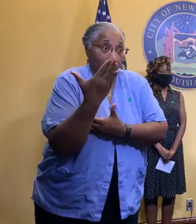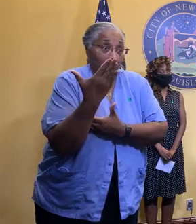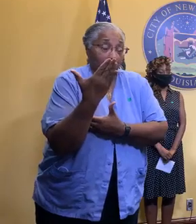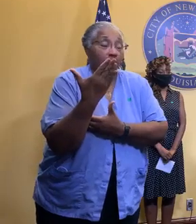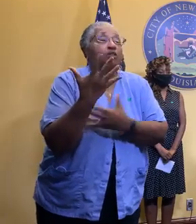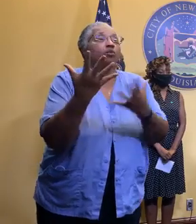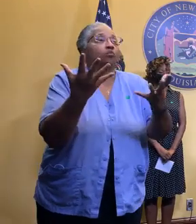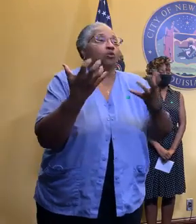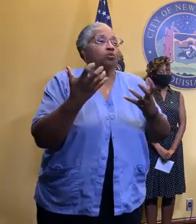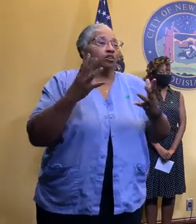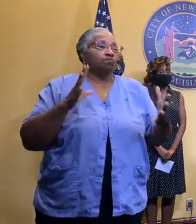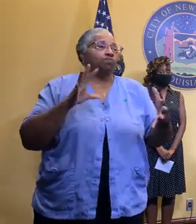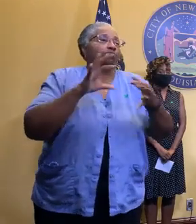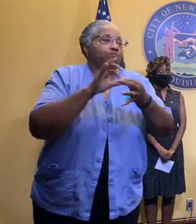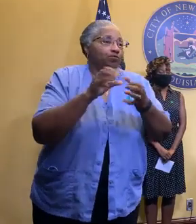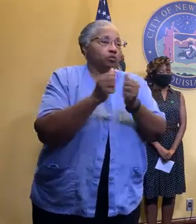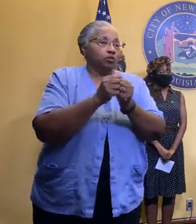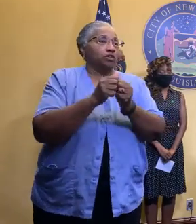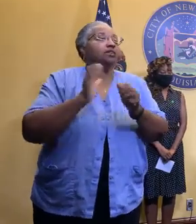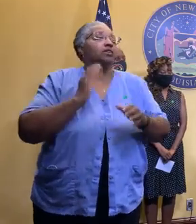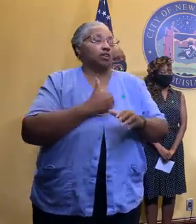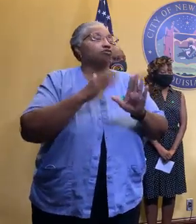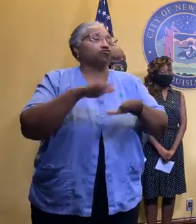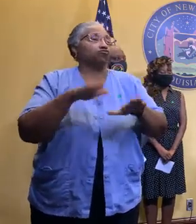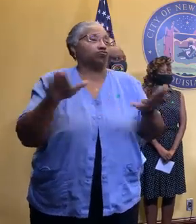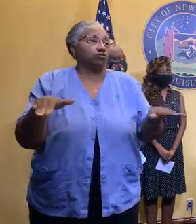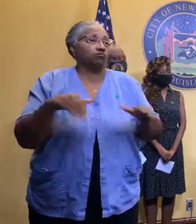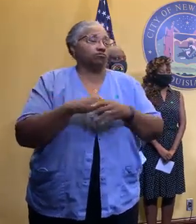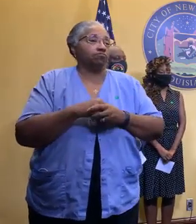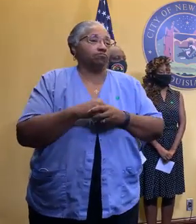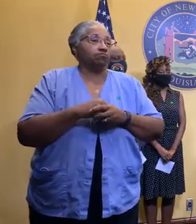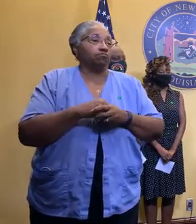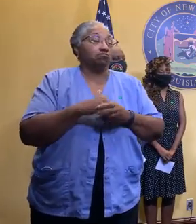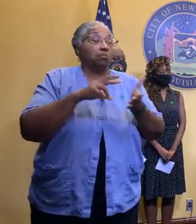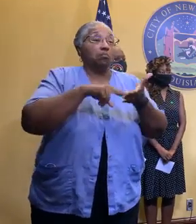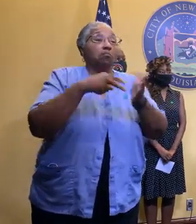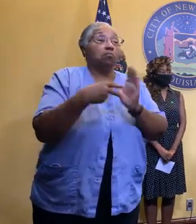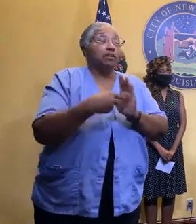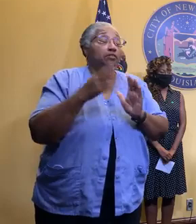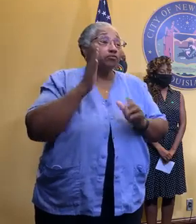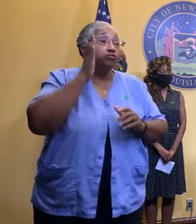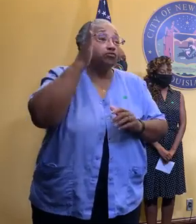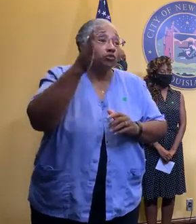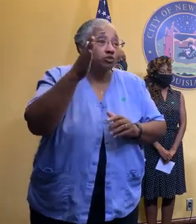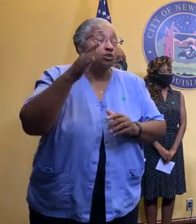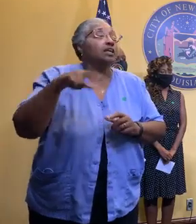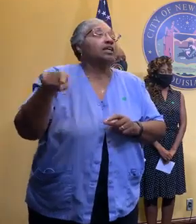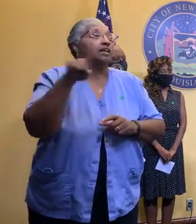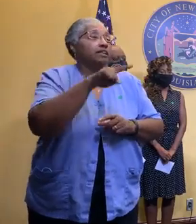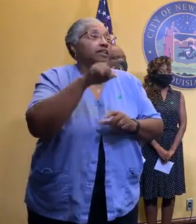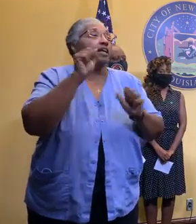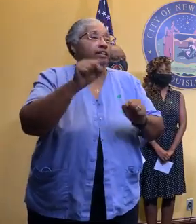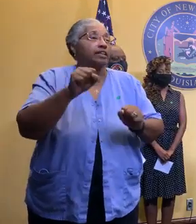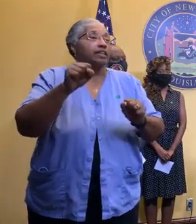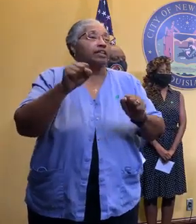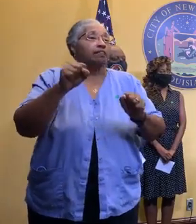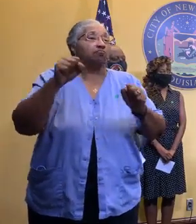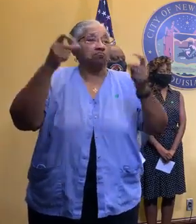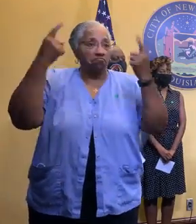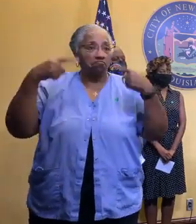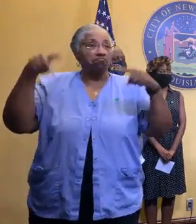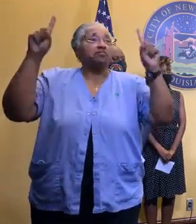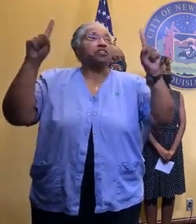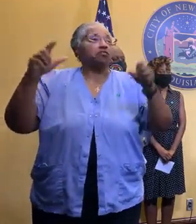our children where they are, so that in turn they will be put on a path to reach their fullest potential